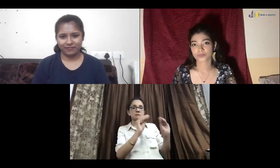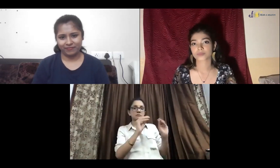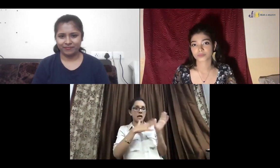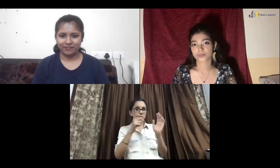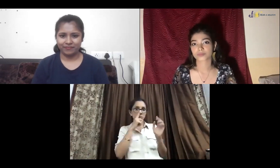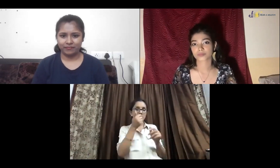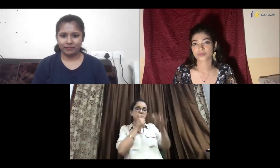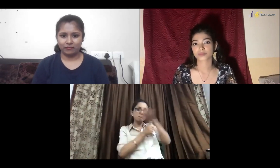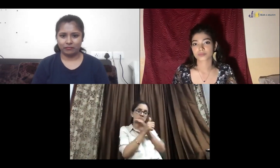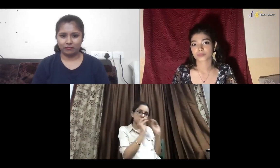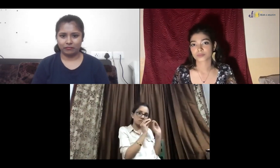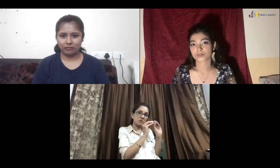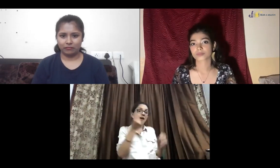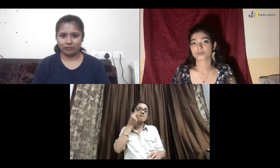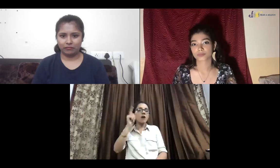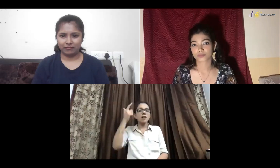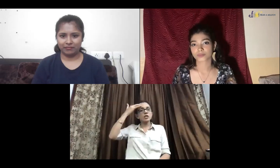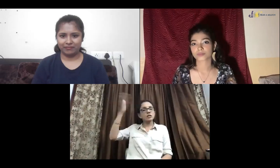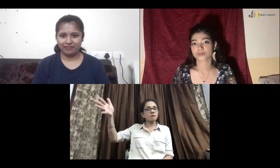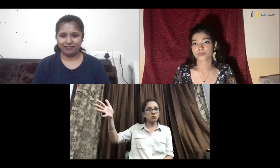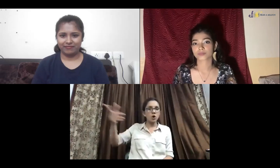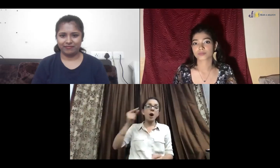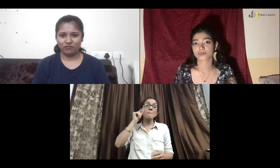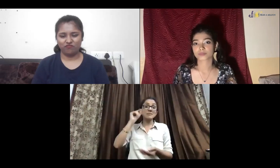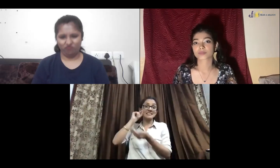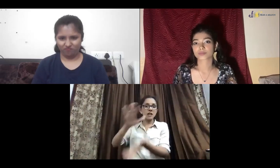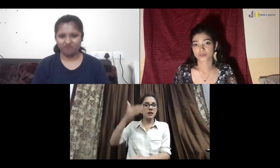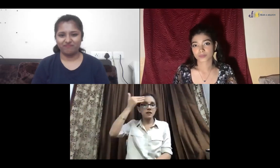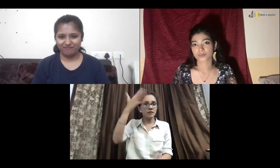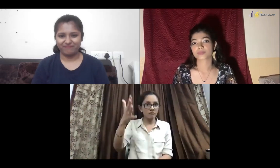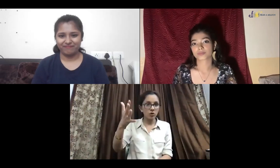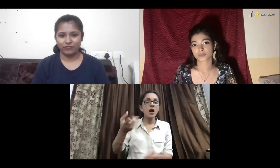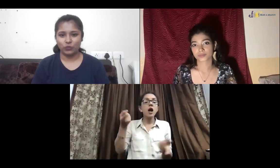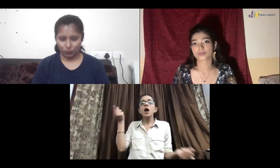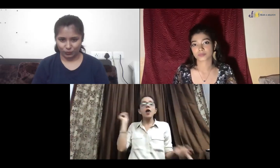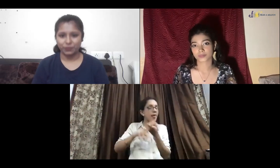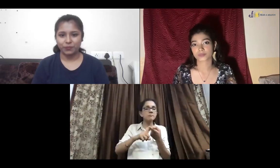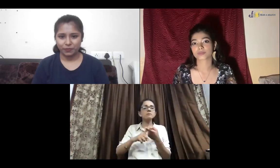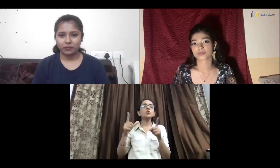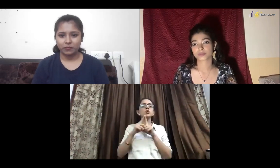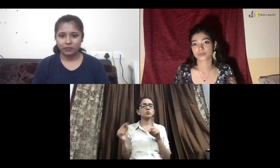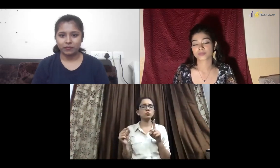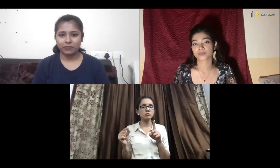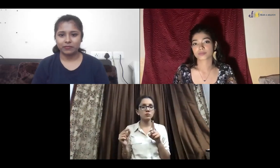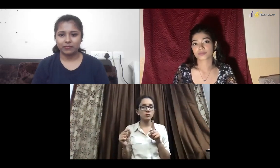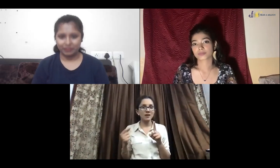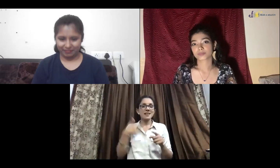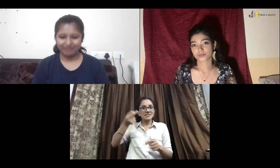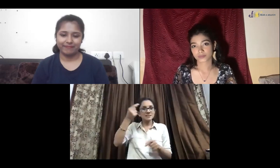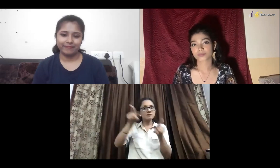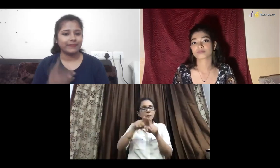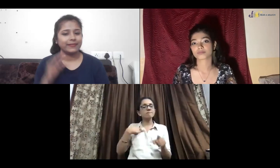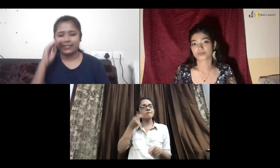two children of a parents, and they are teaching personally separately, to a girl, and a boy don't know about that.